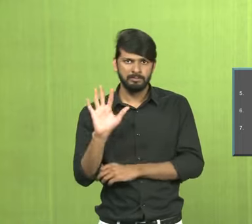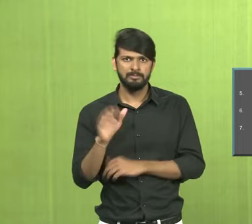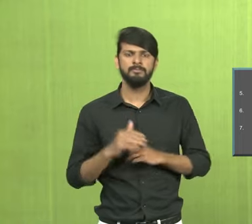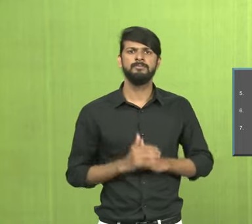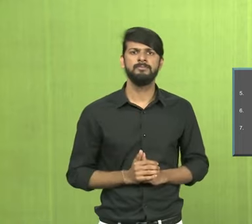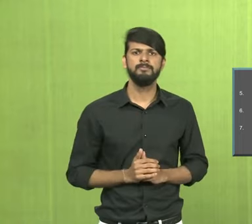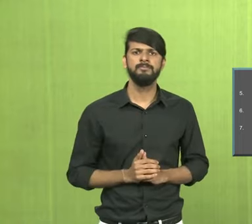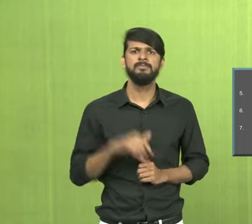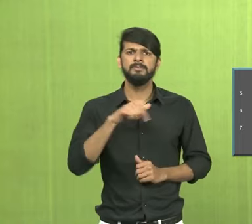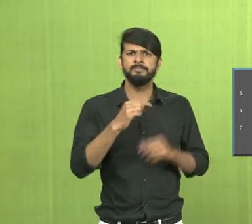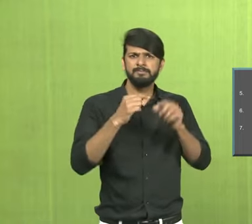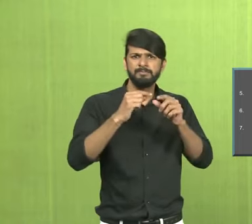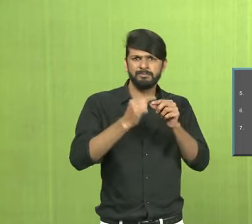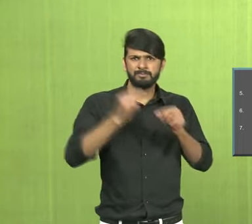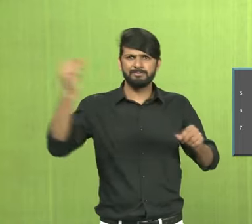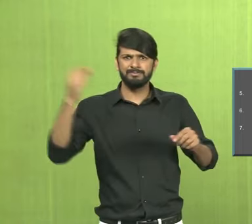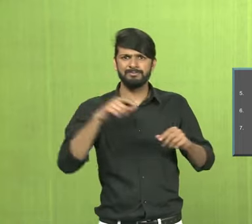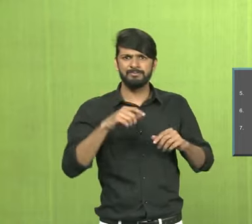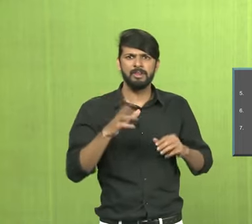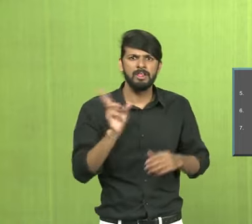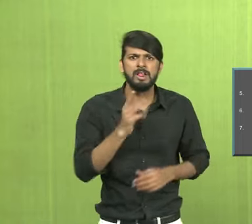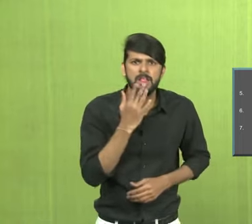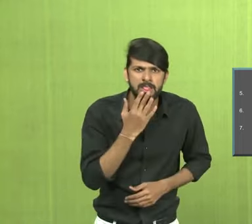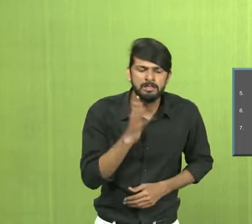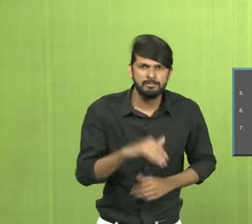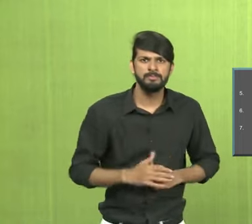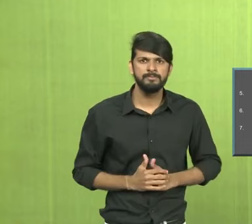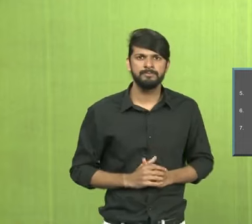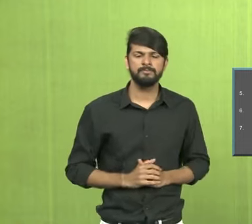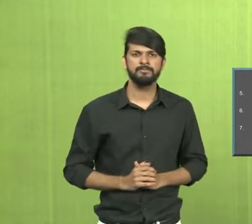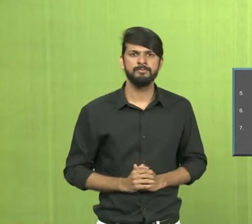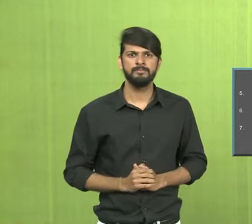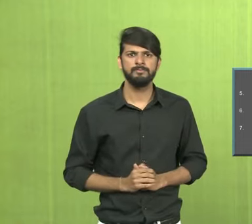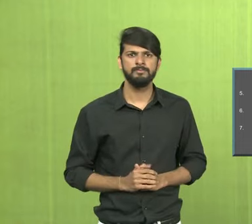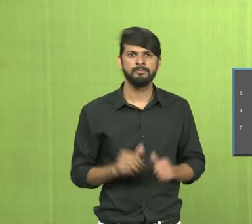Answer number 5. The colors, answer number 5,